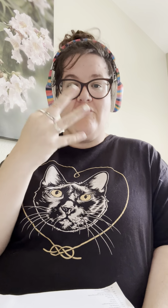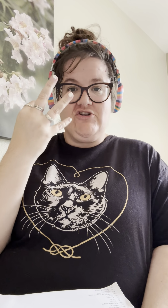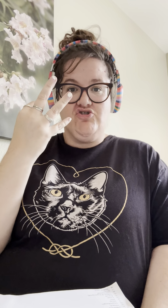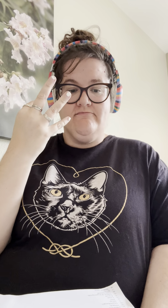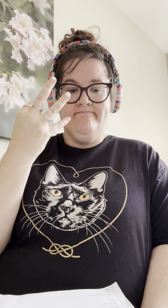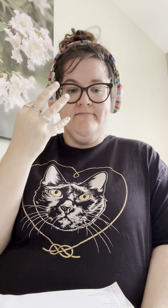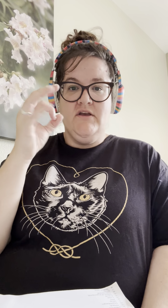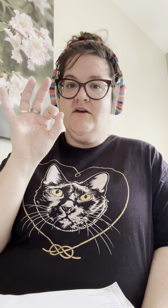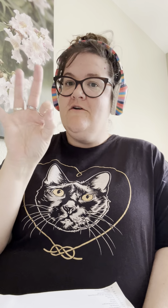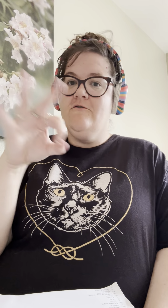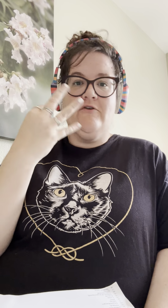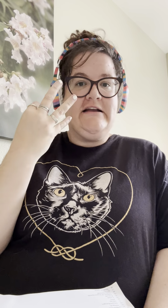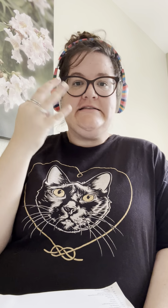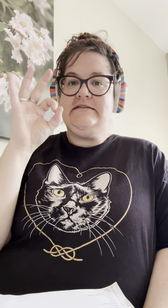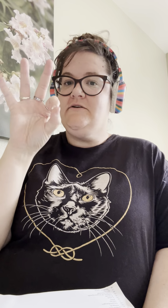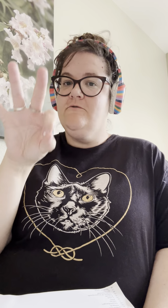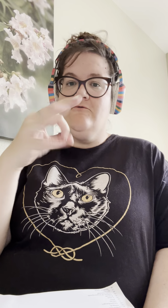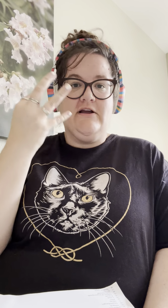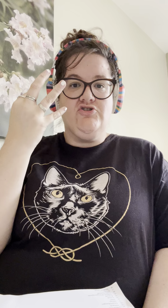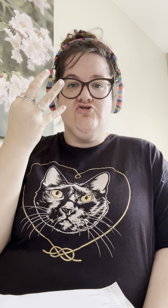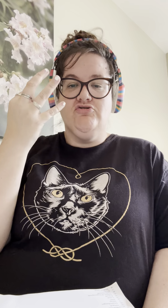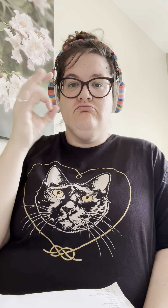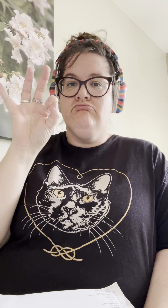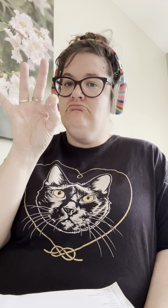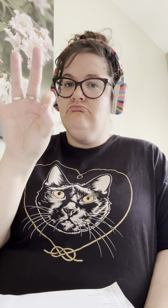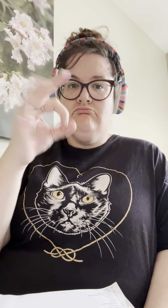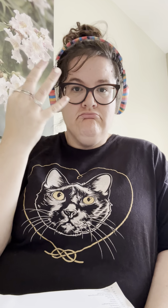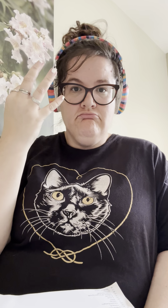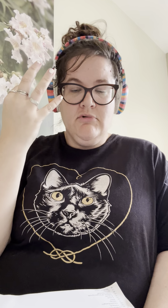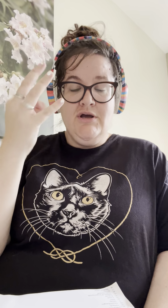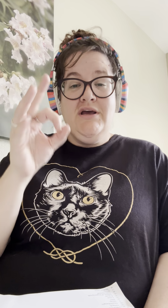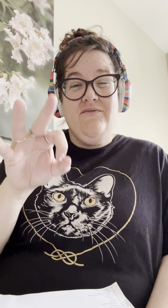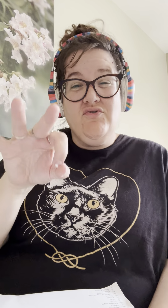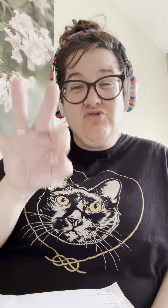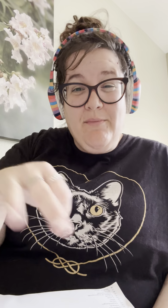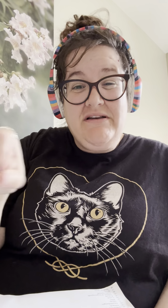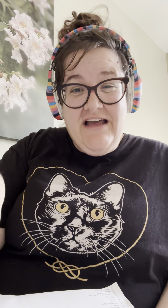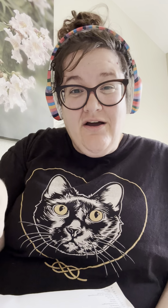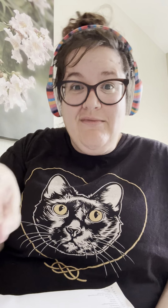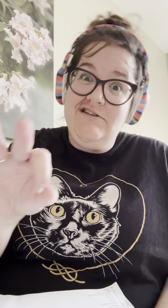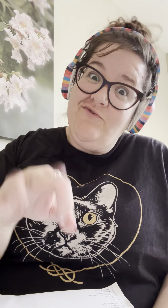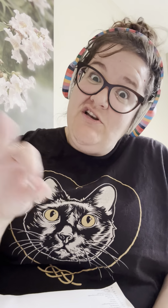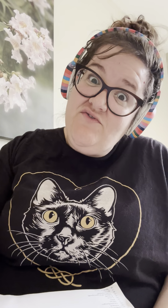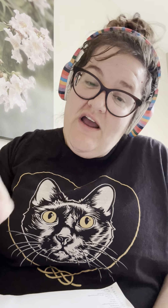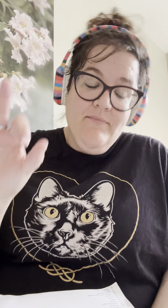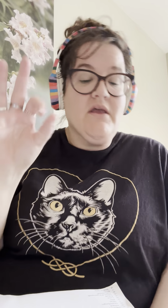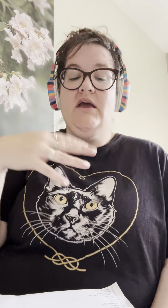French. France, French. If you drop it down, it means French fry. Anyways,